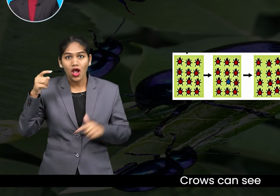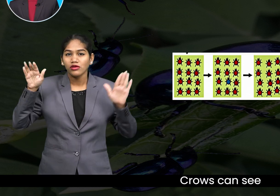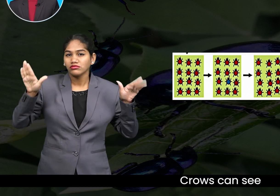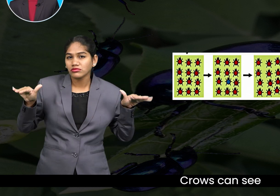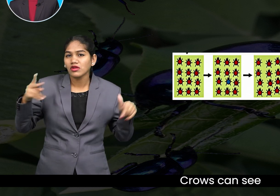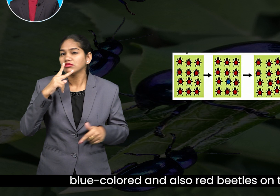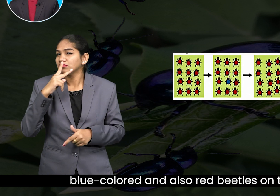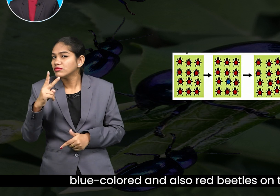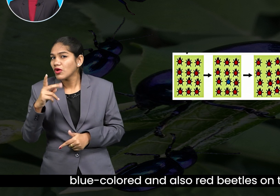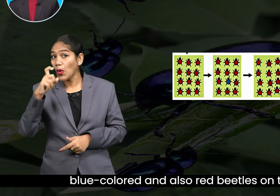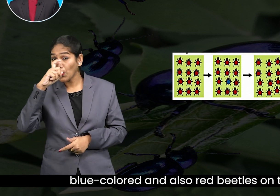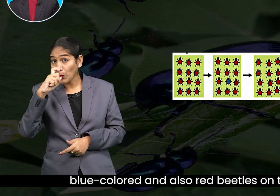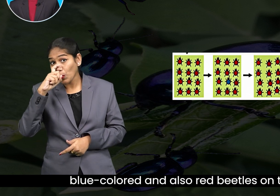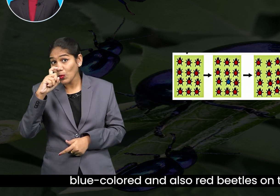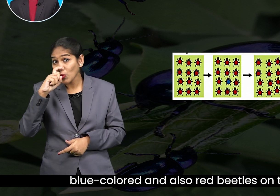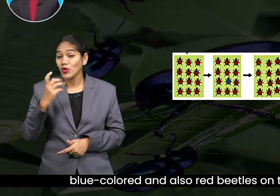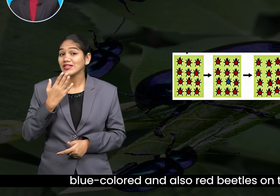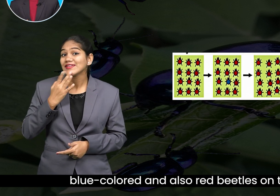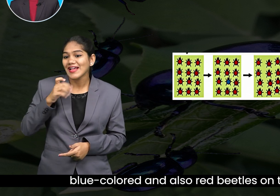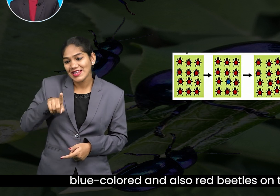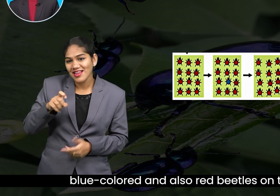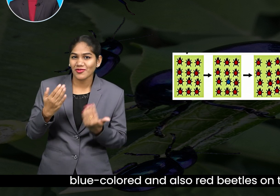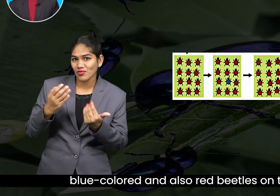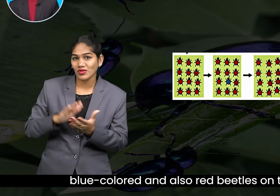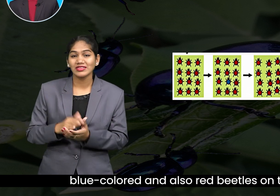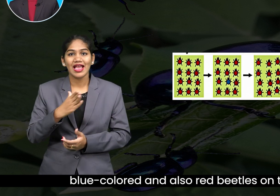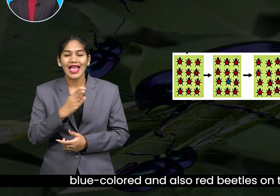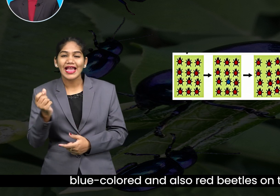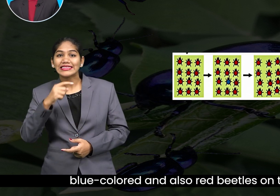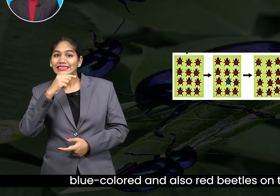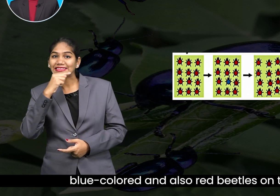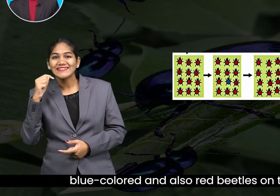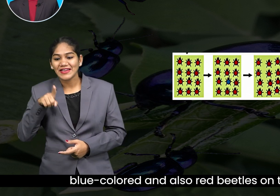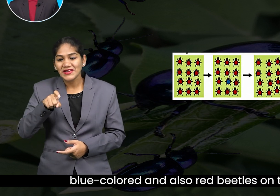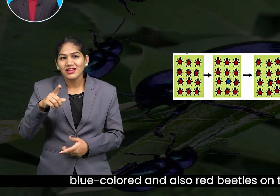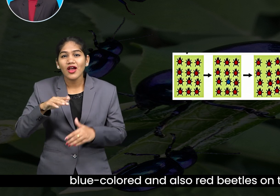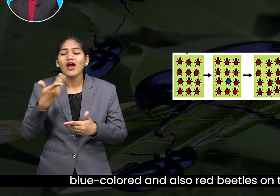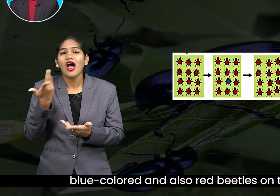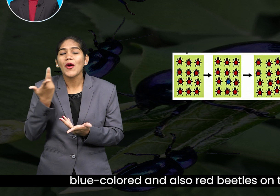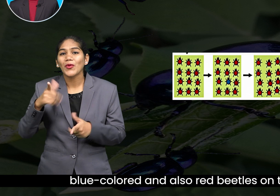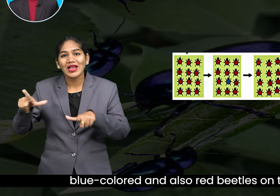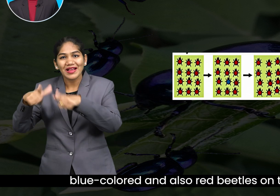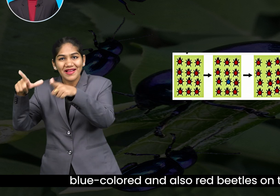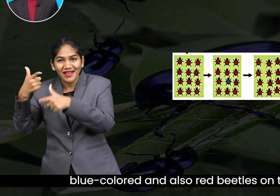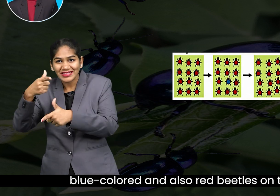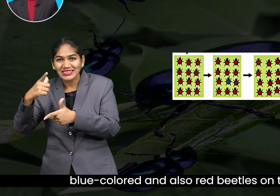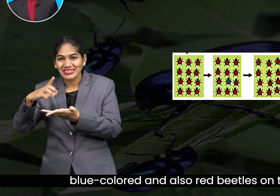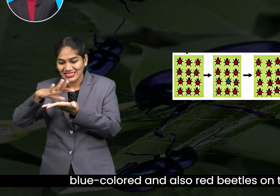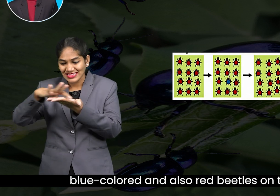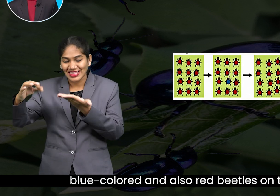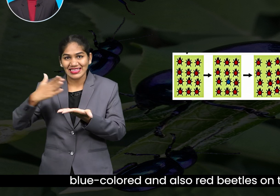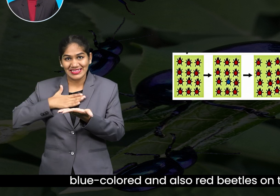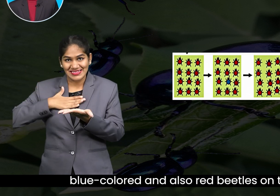Crows can see blue-colored and also red beetles on the green leaves.